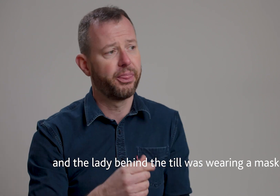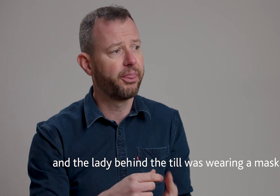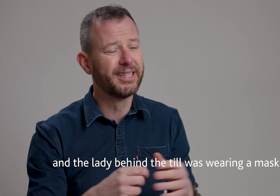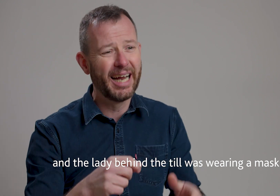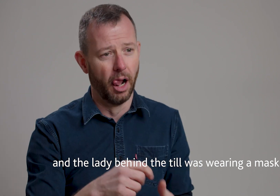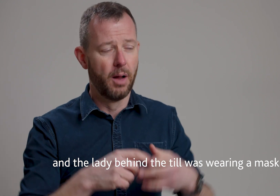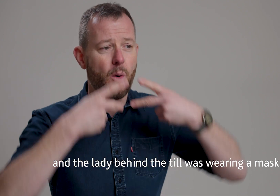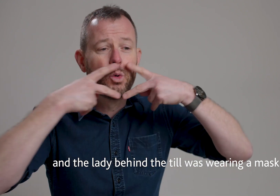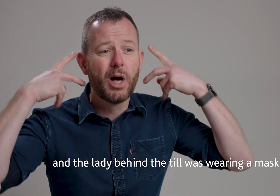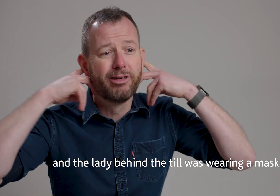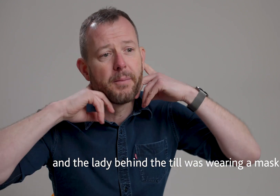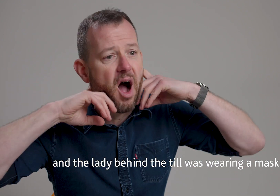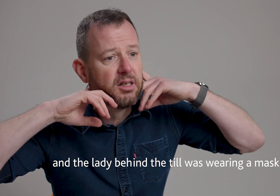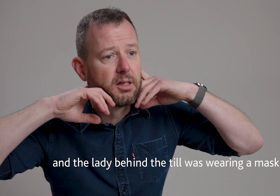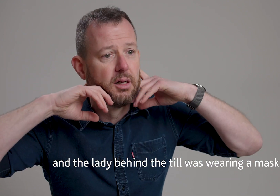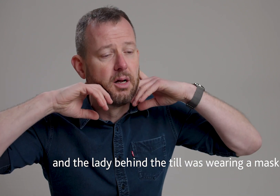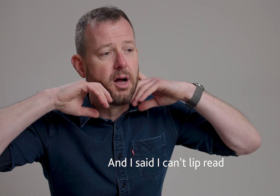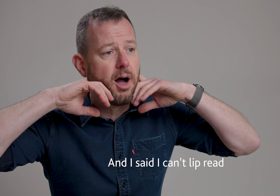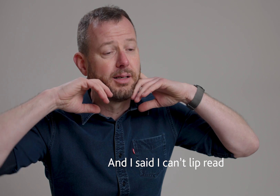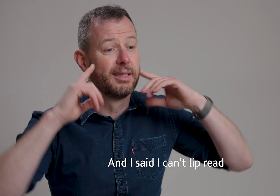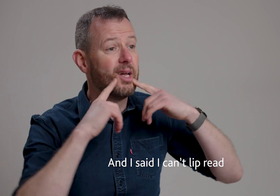the till was very nice. And I did